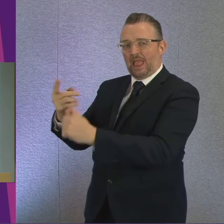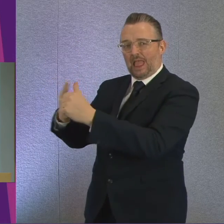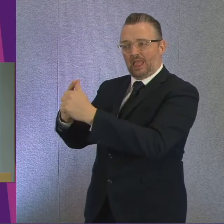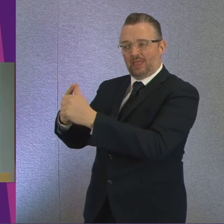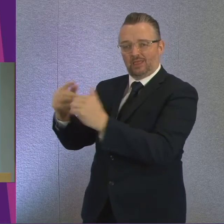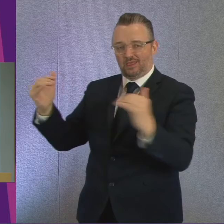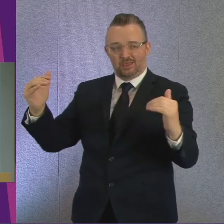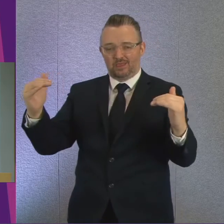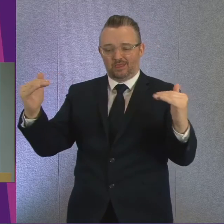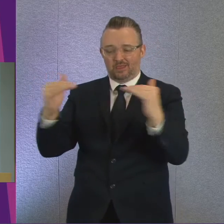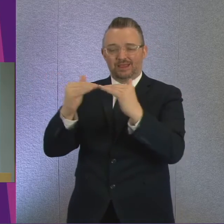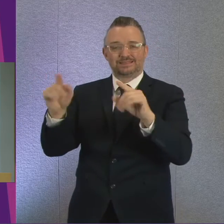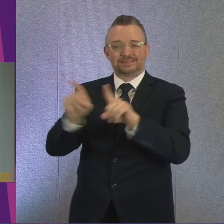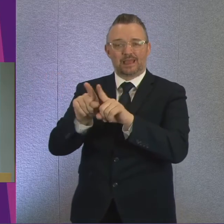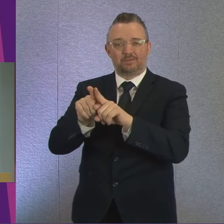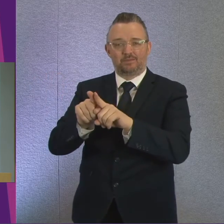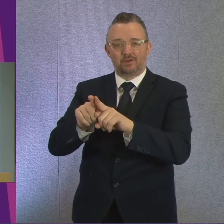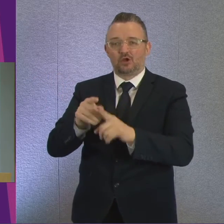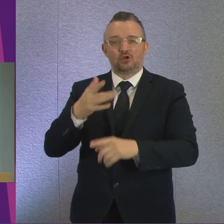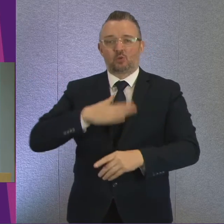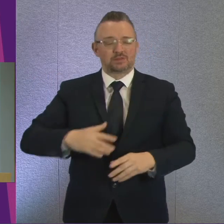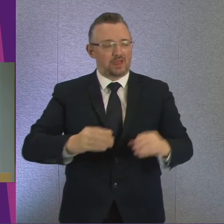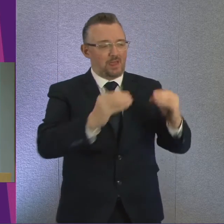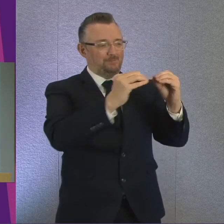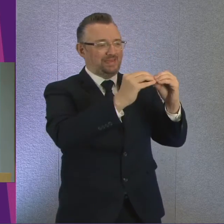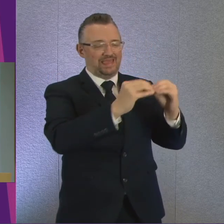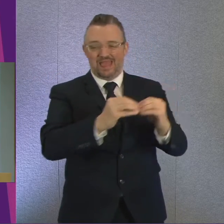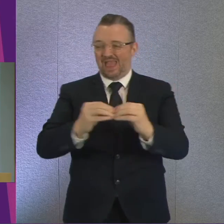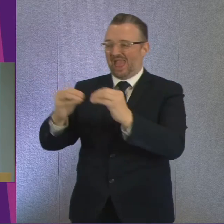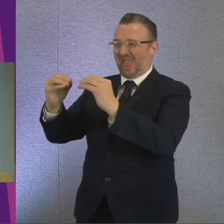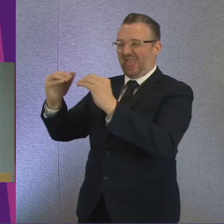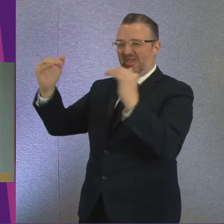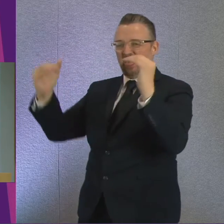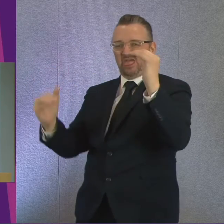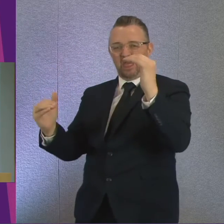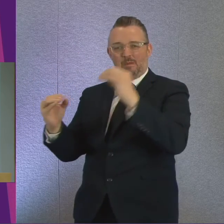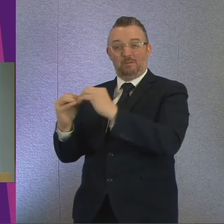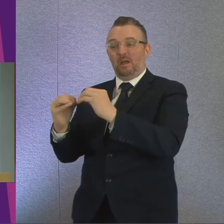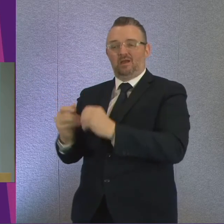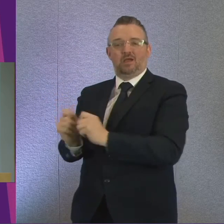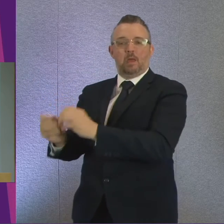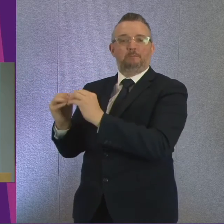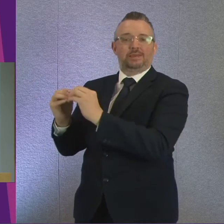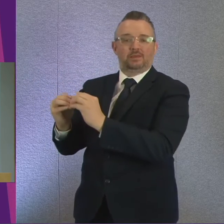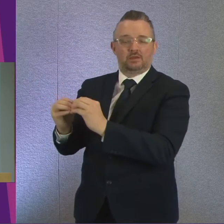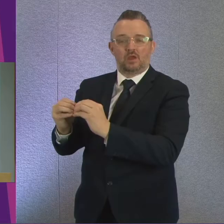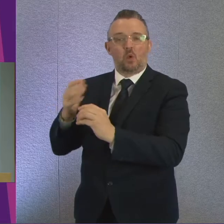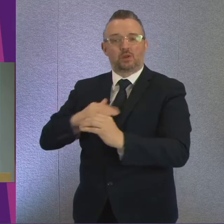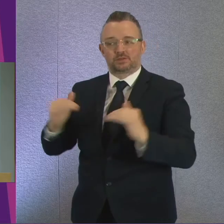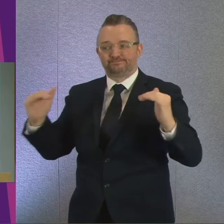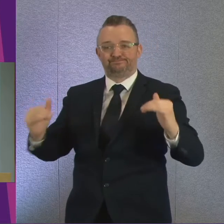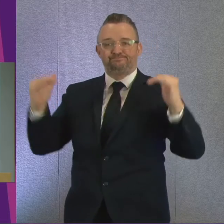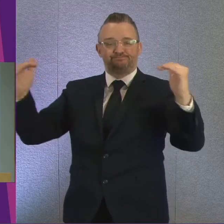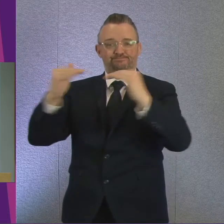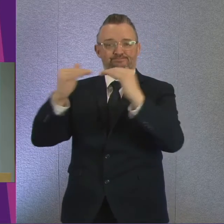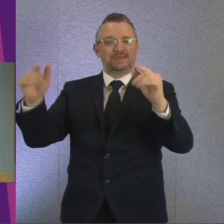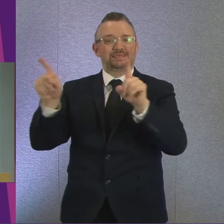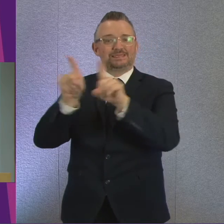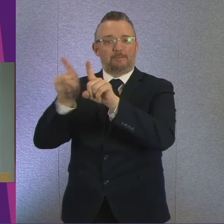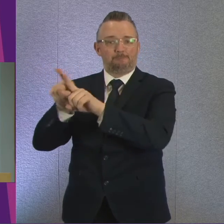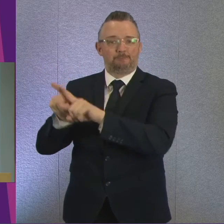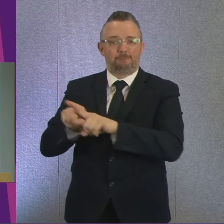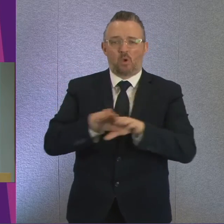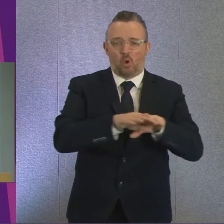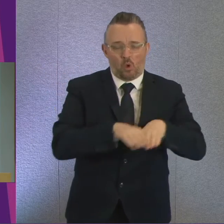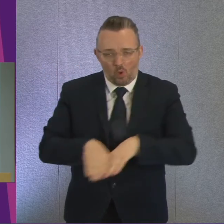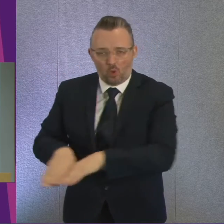that a B in one school is the same as a B in any other school, and so on. So the process is being laid out